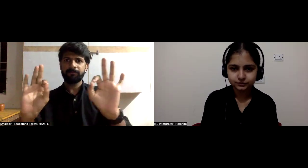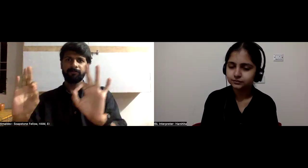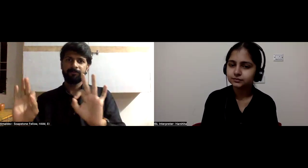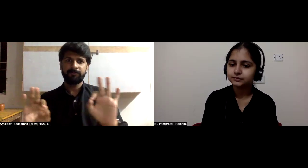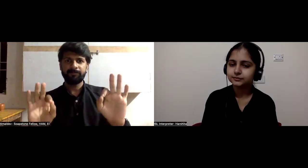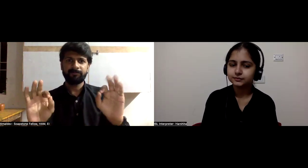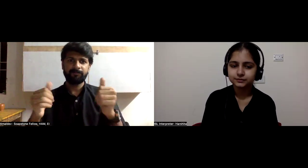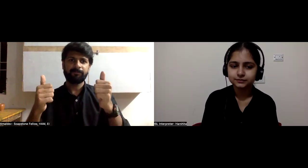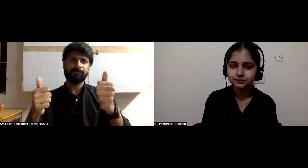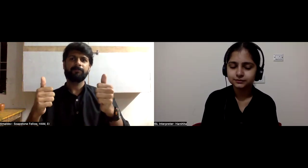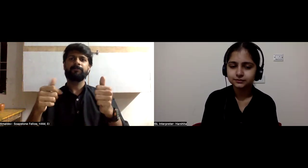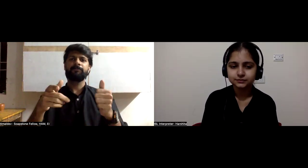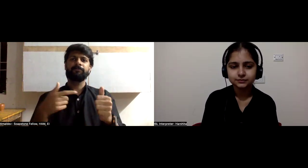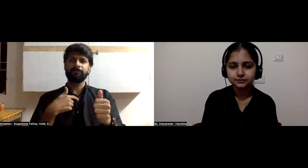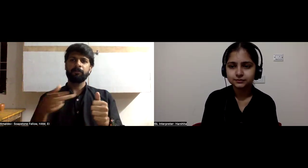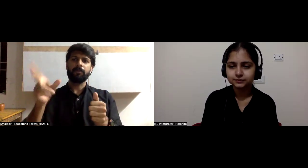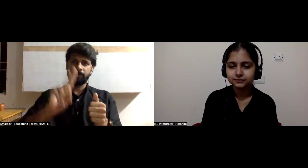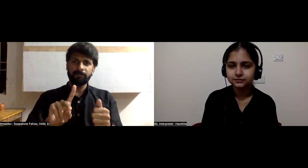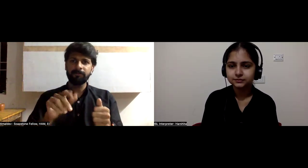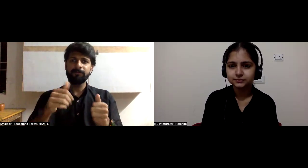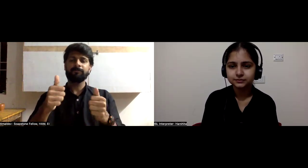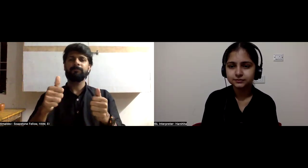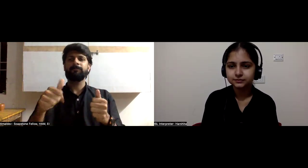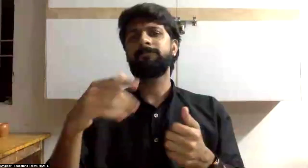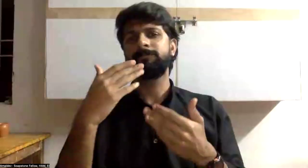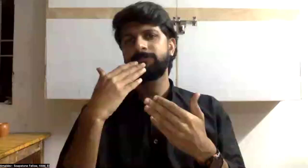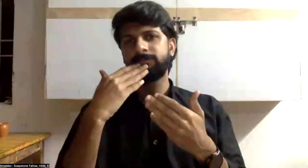Thank you. Thank you very much. So we are,